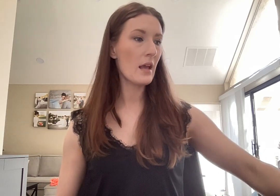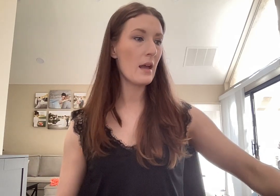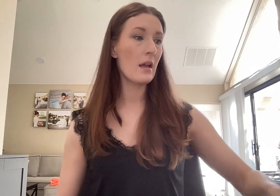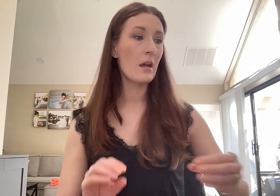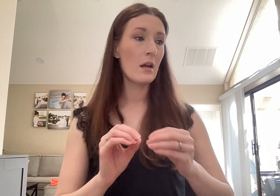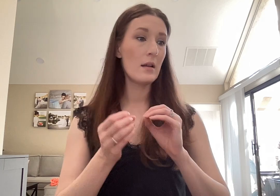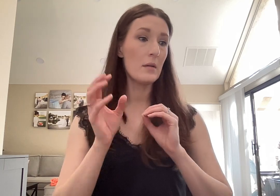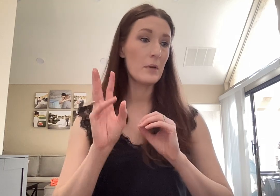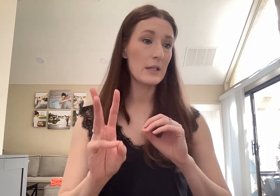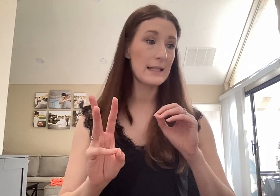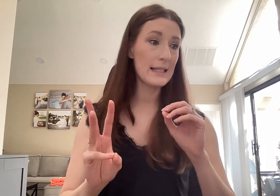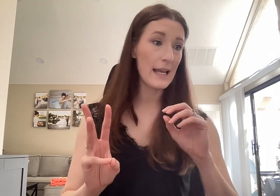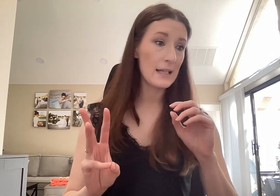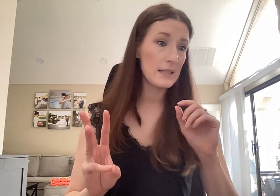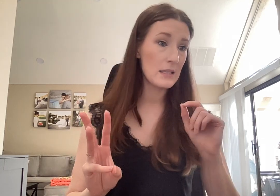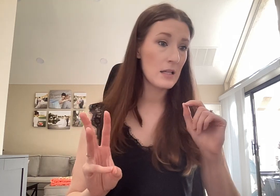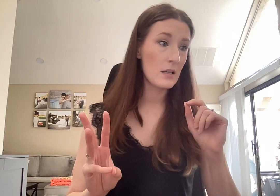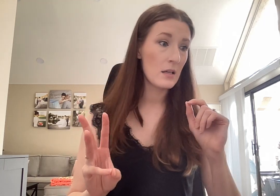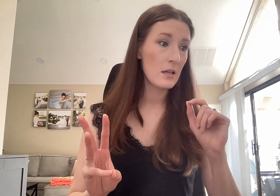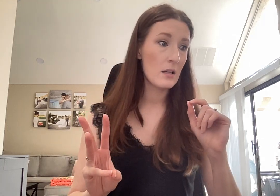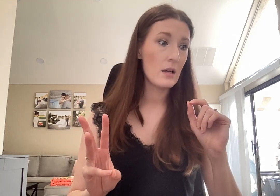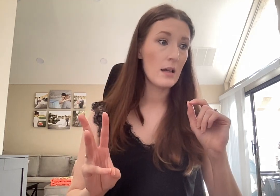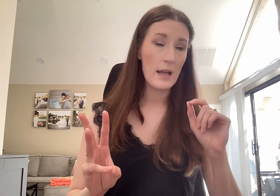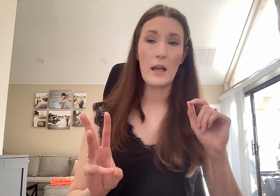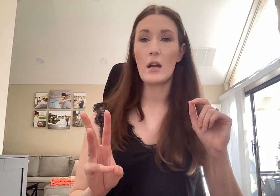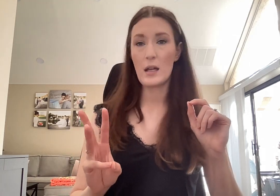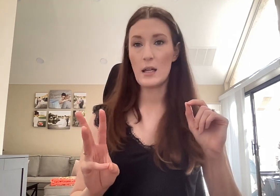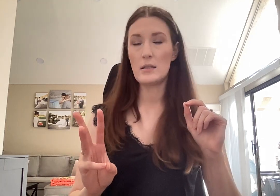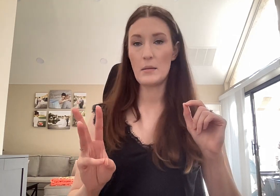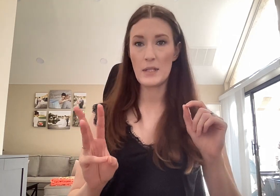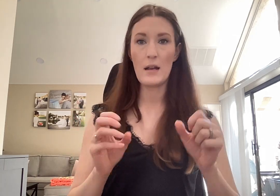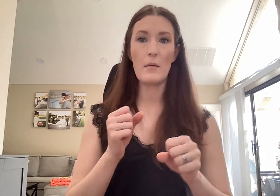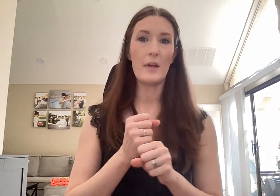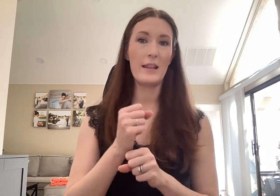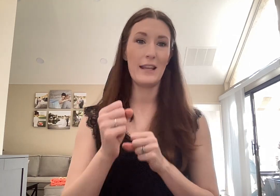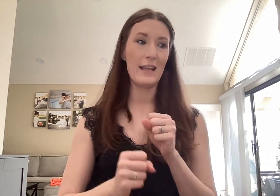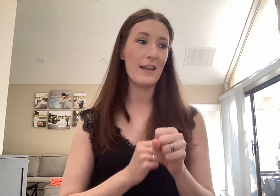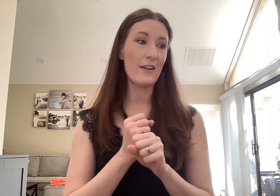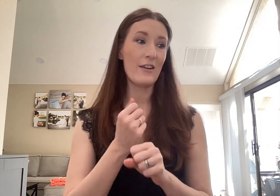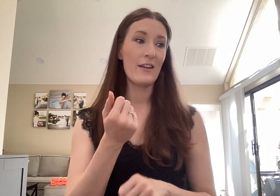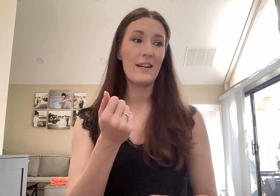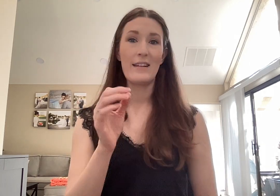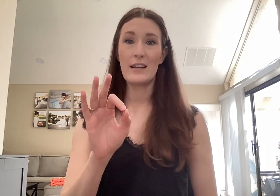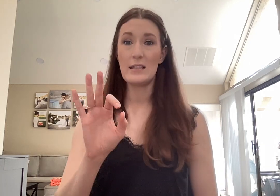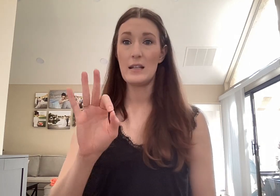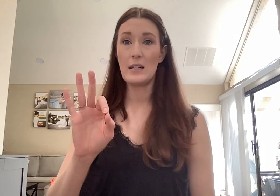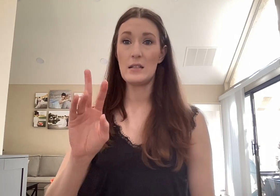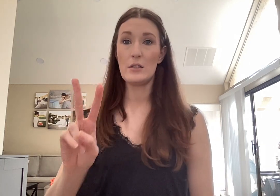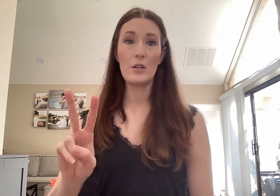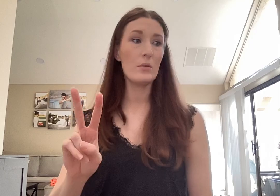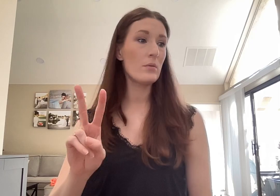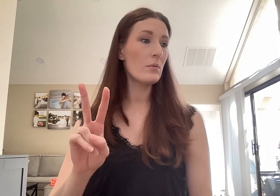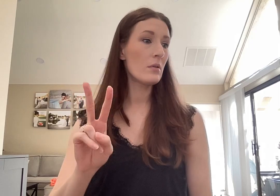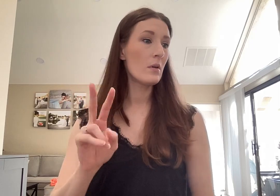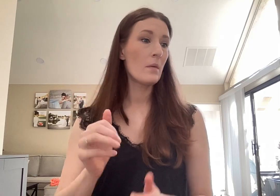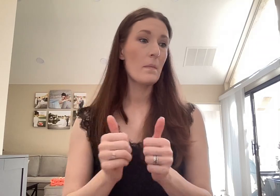Okay, number 6. Okay, again, same setup in the year 1992.